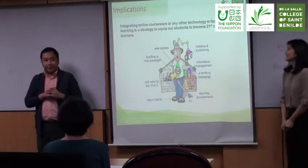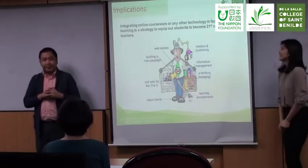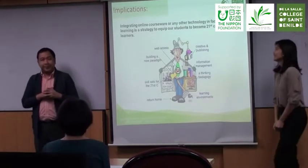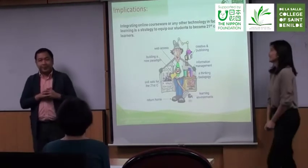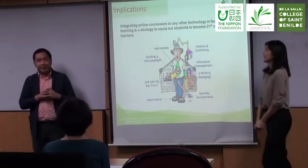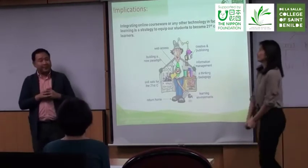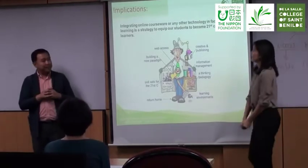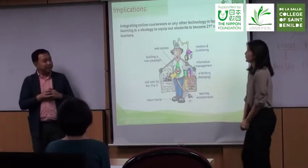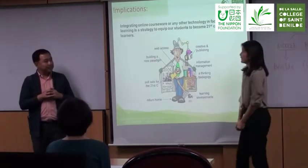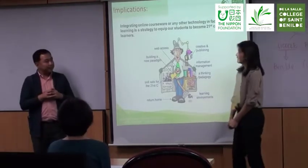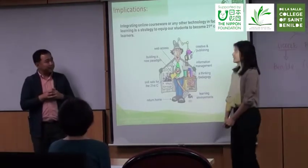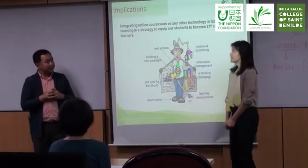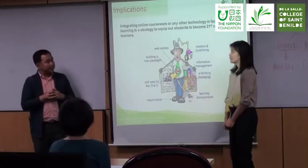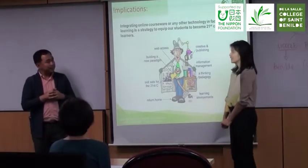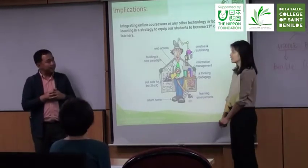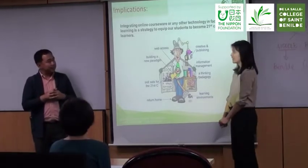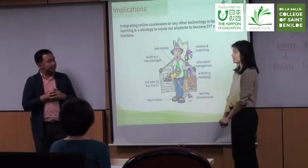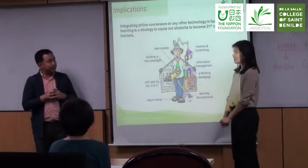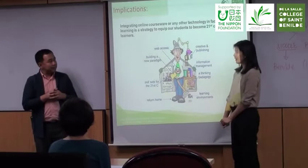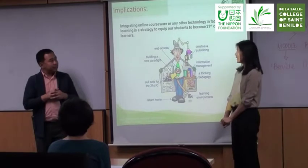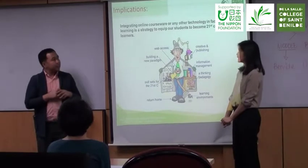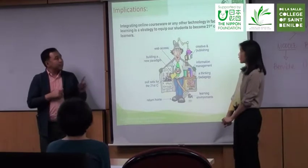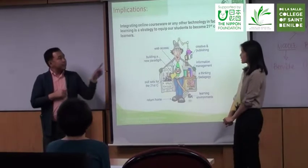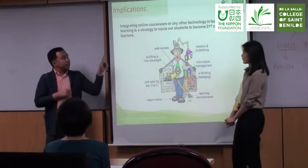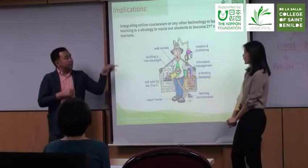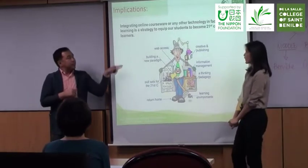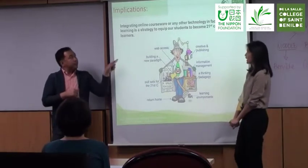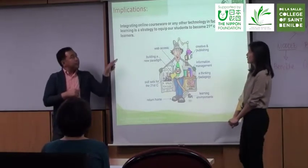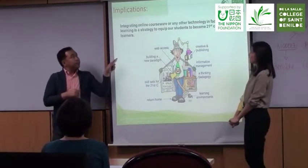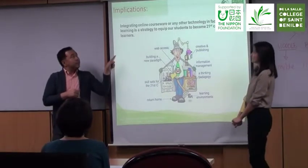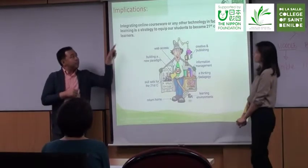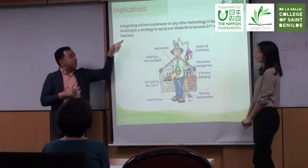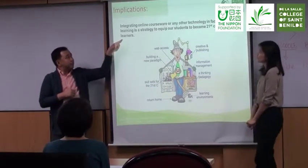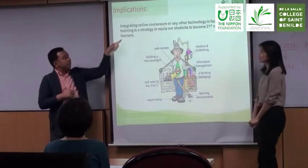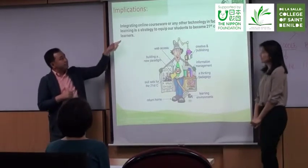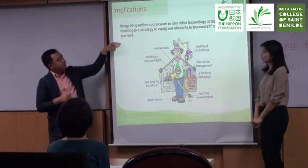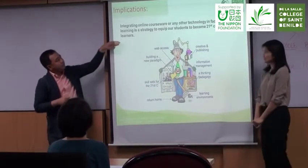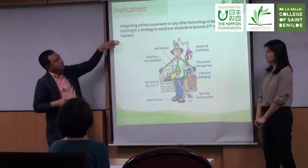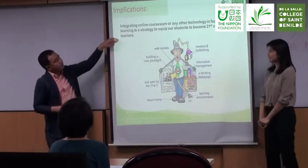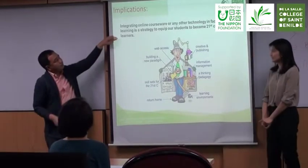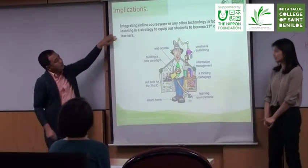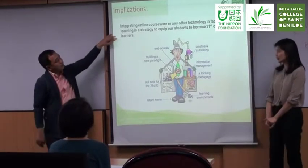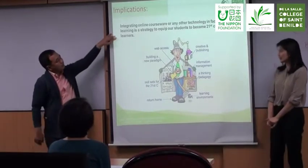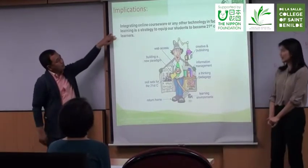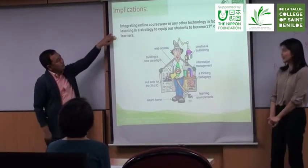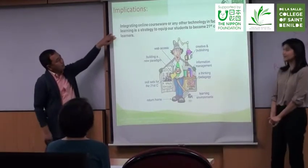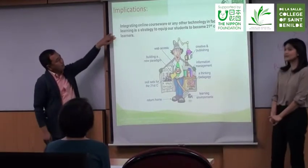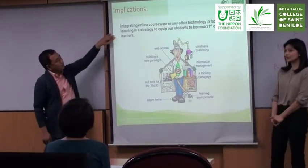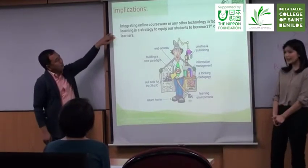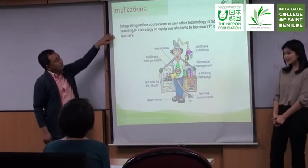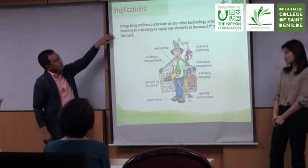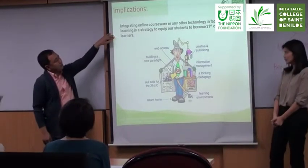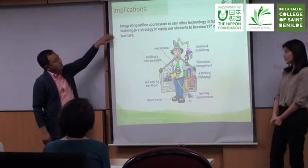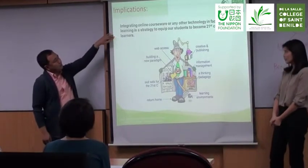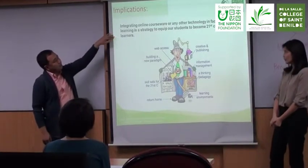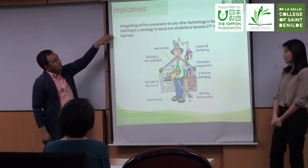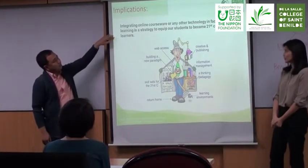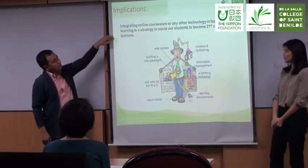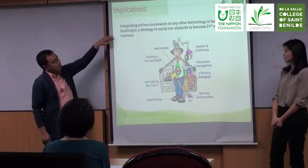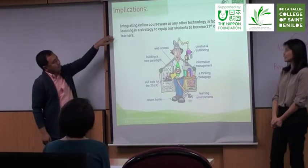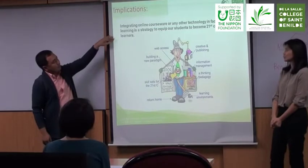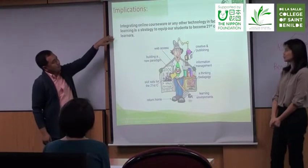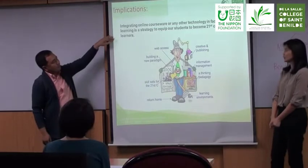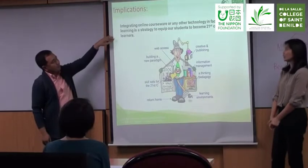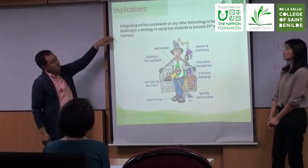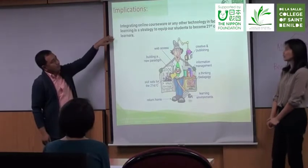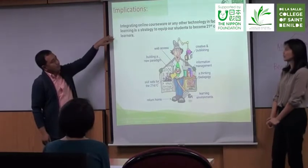Okay. So integrating online courseware or any other technology in facilitating learning is a strategy to equip